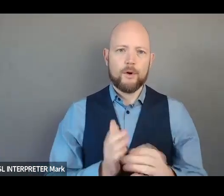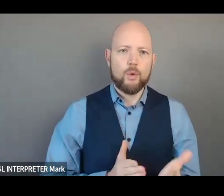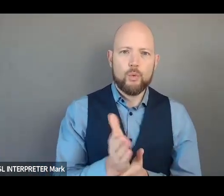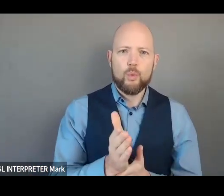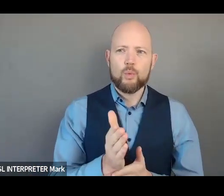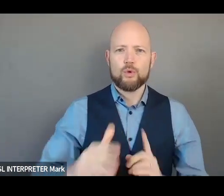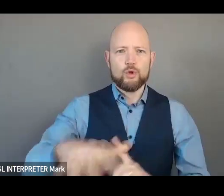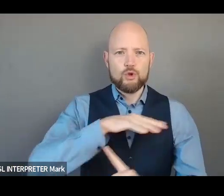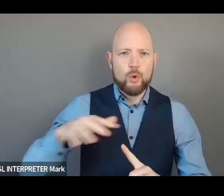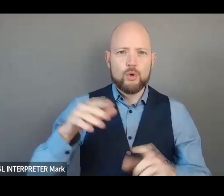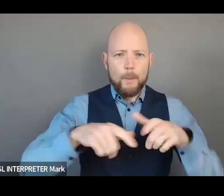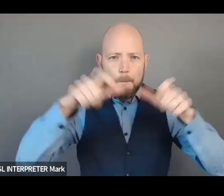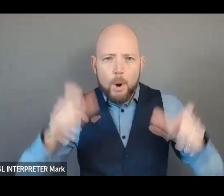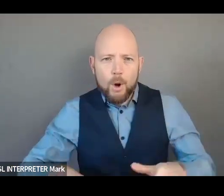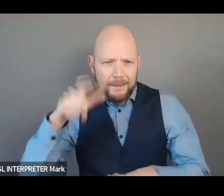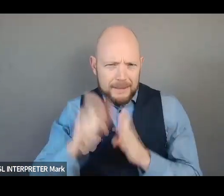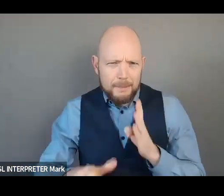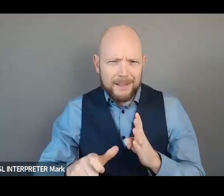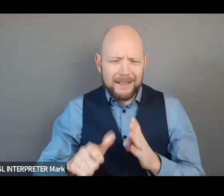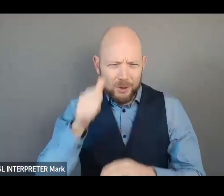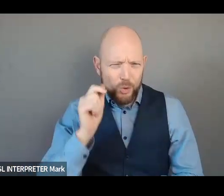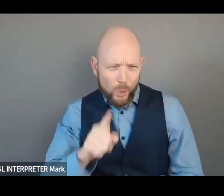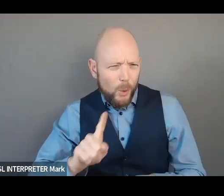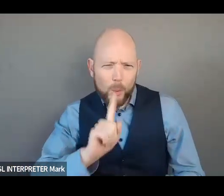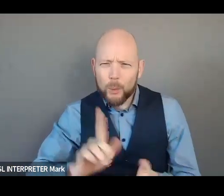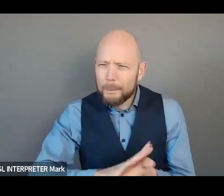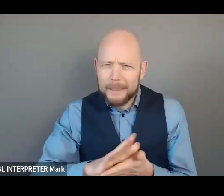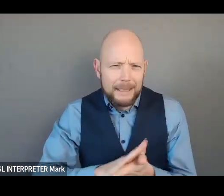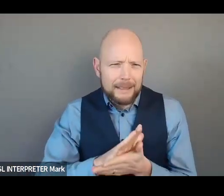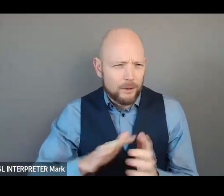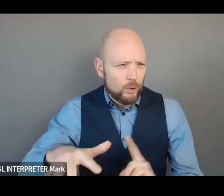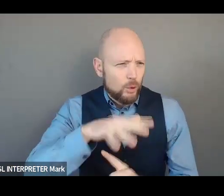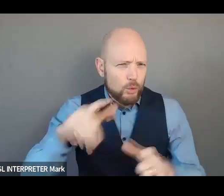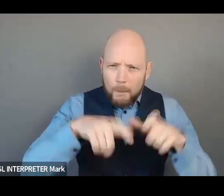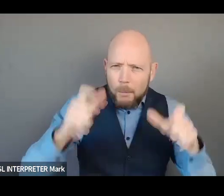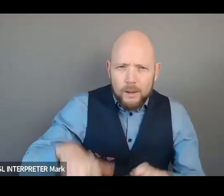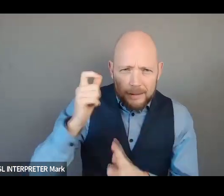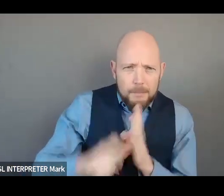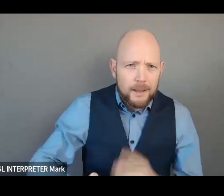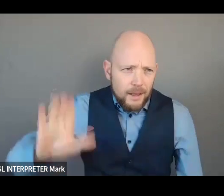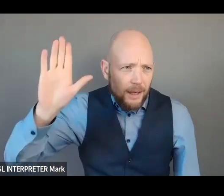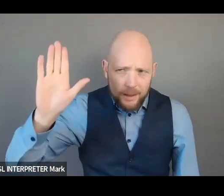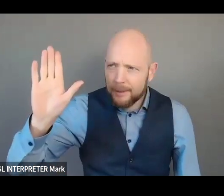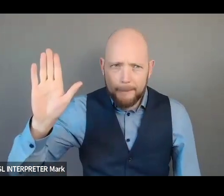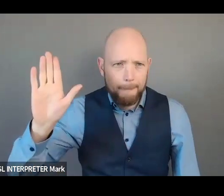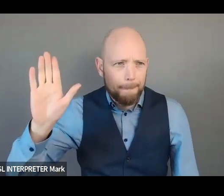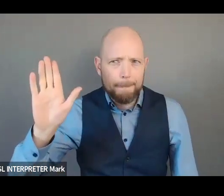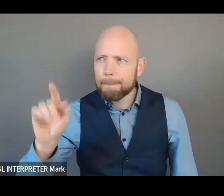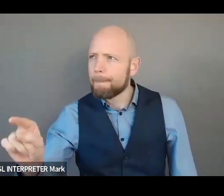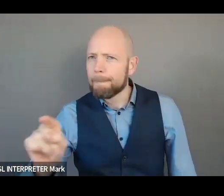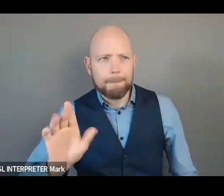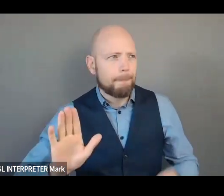room, at least, are familiar with the social model of disability? Okay, so most of the hands are rising. Some of them are because I've talked about